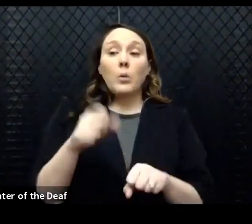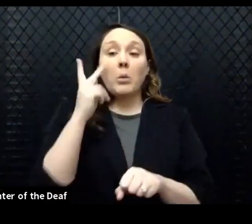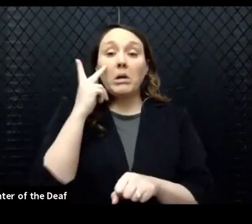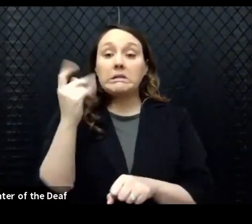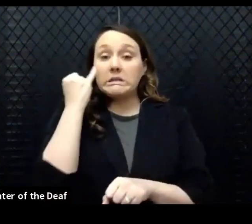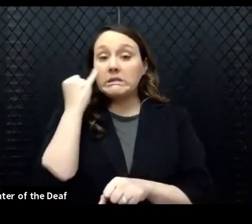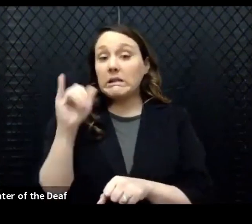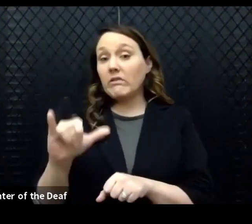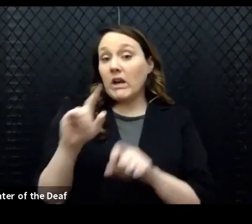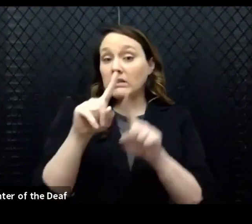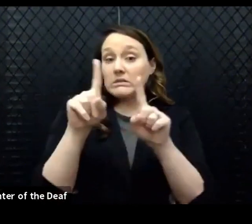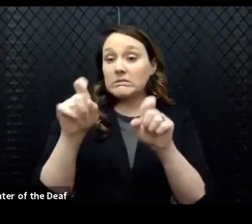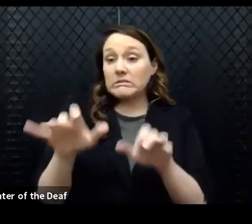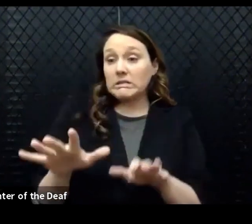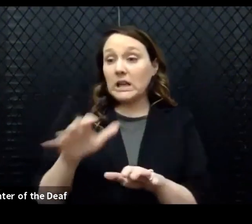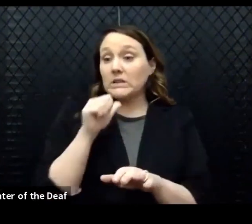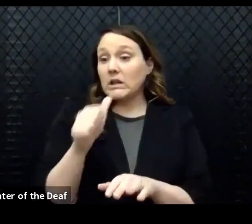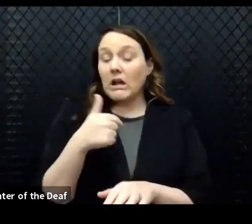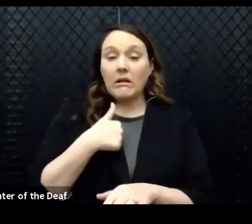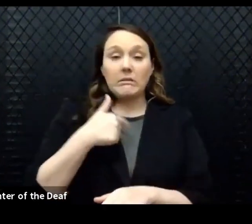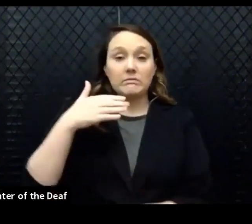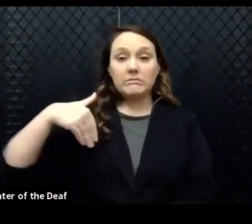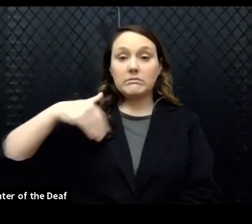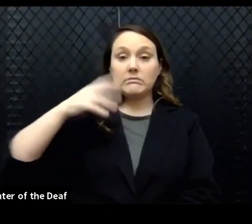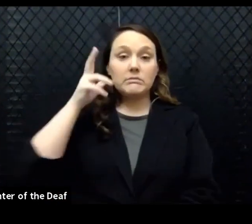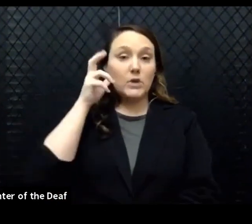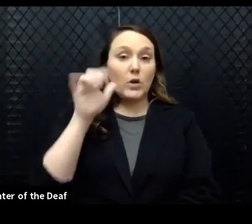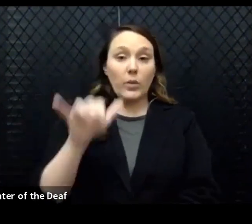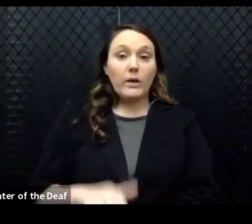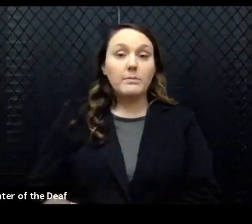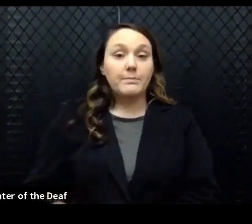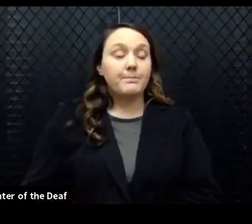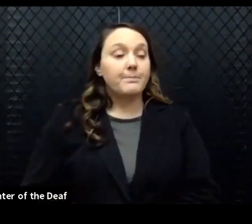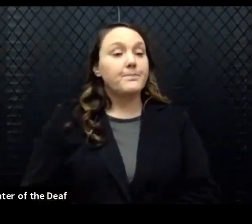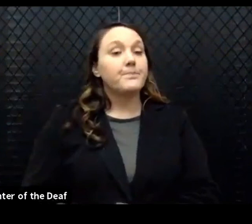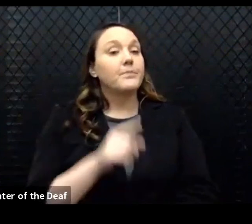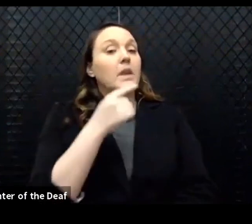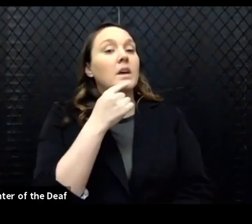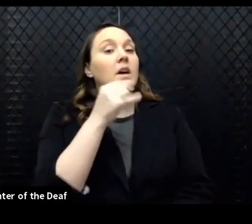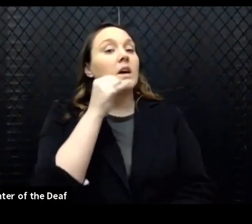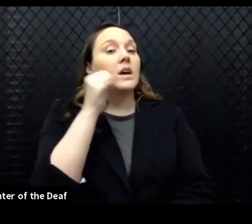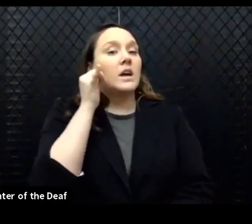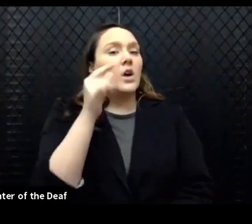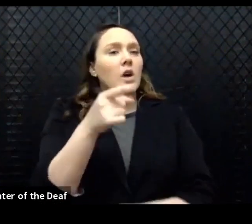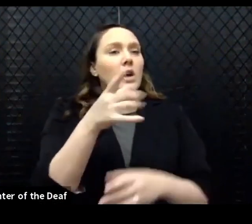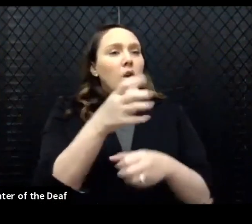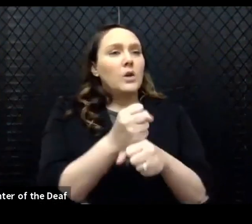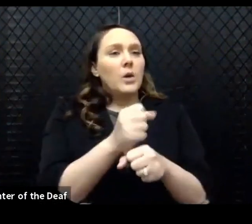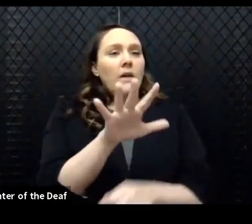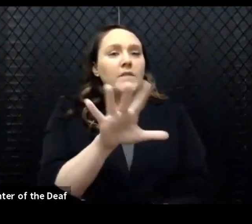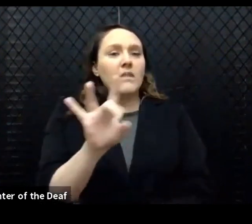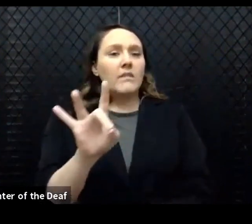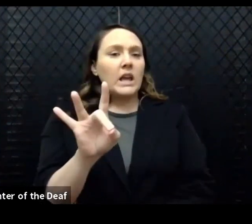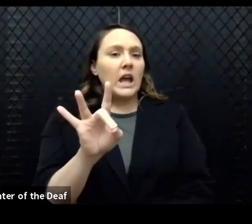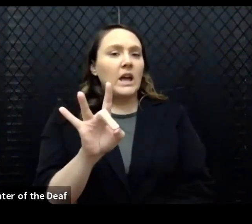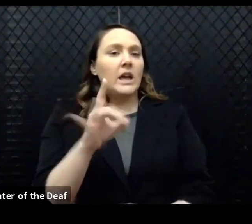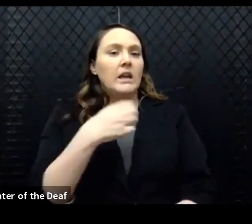test or not, but I haven't heard that. You said yesterday you've gotten so far 58 total complaints